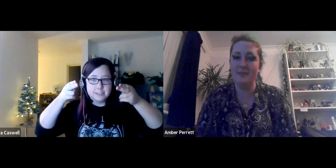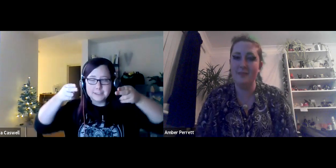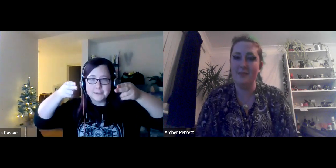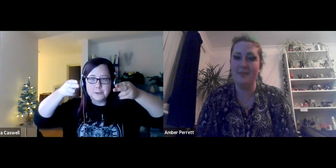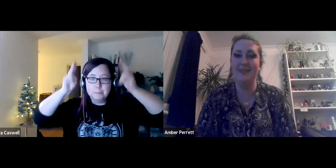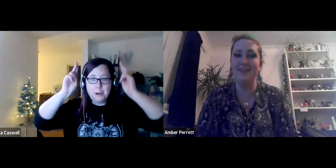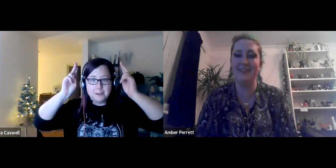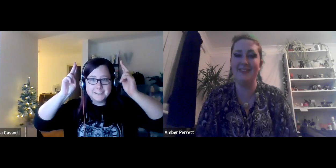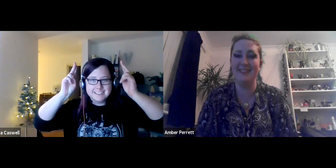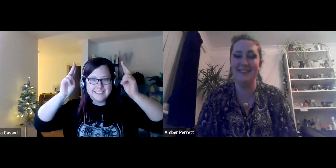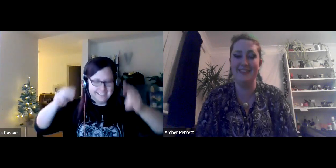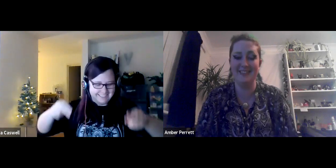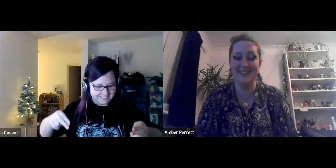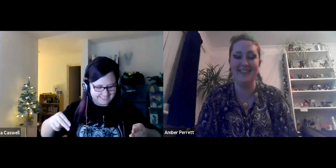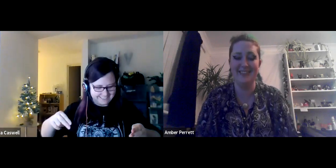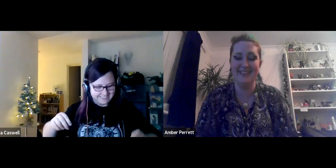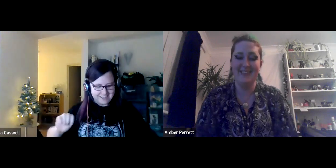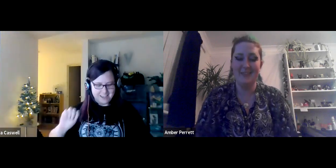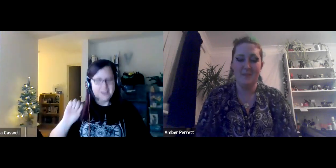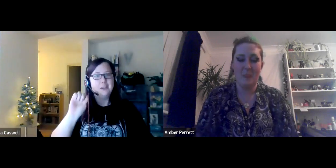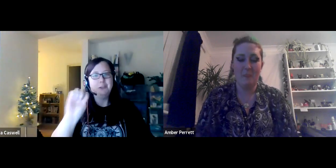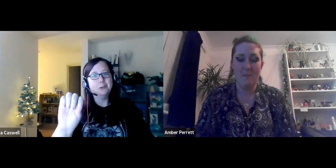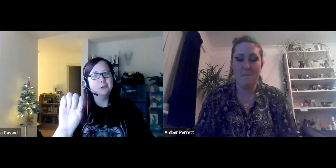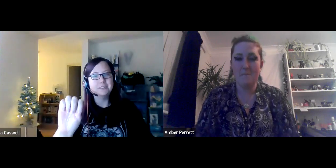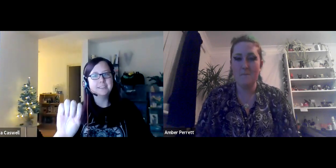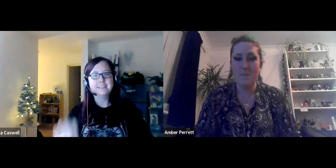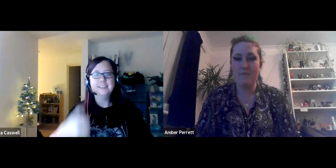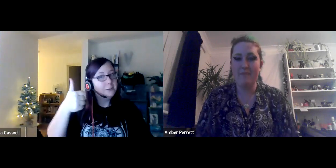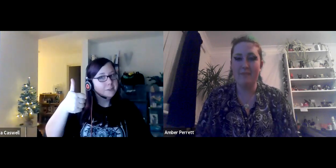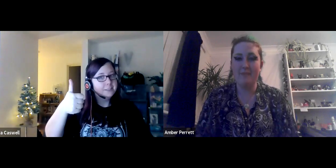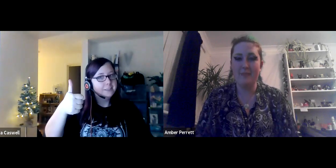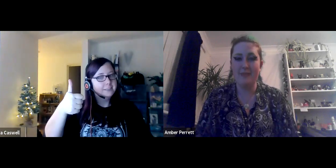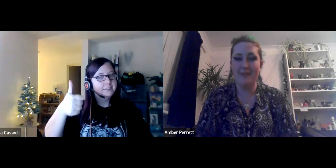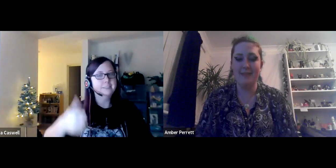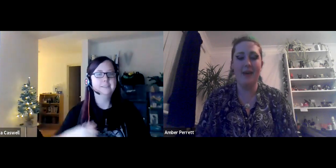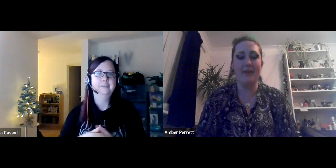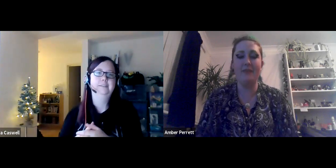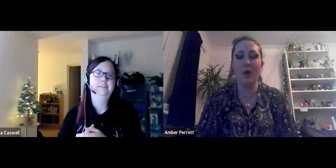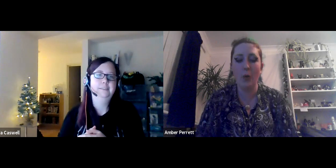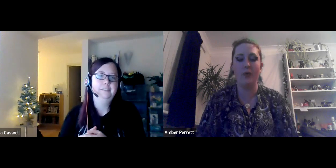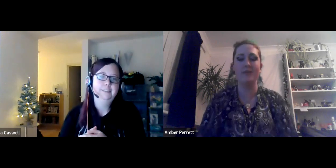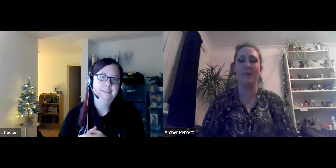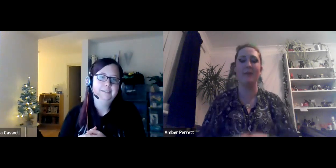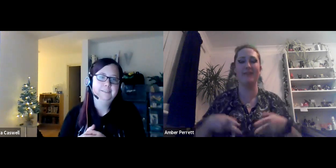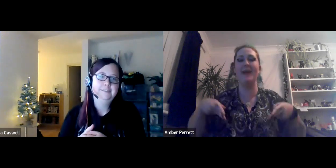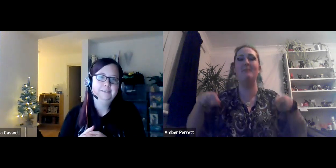So boss, yours, good. And of course, I'm going to say